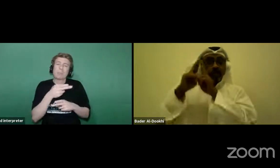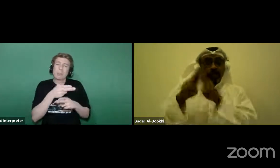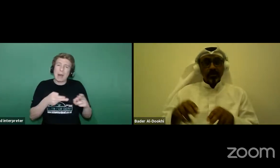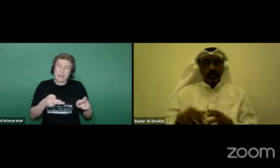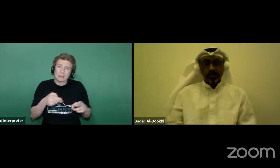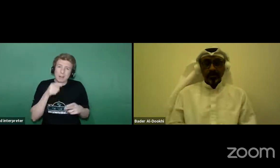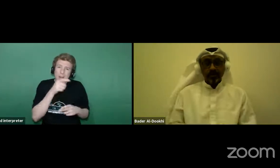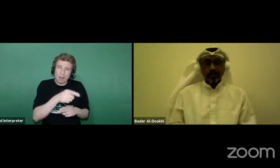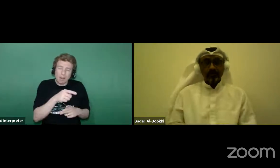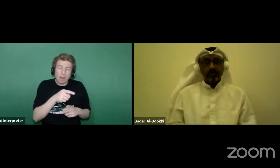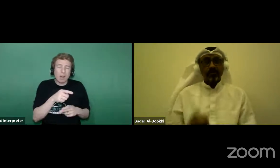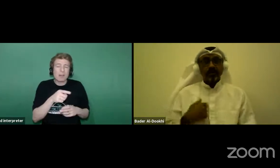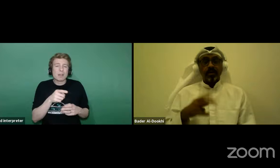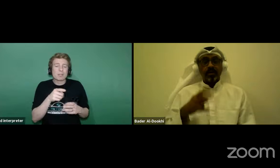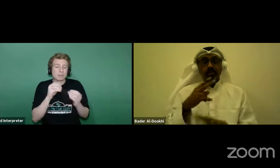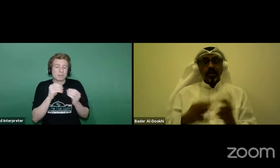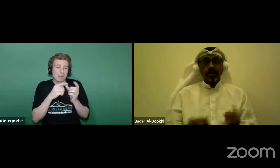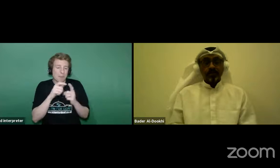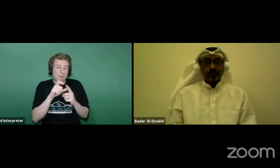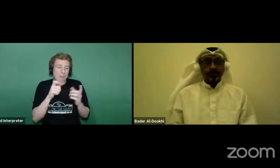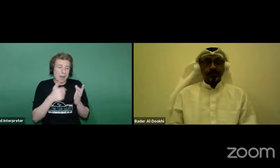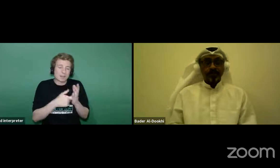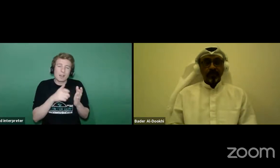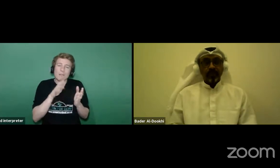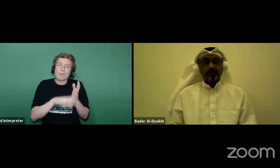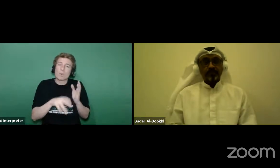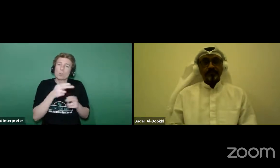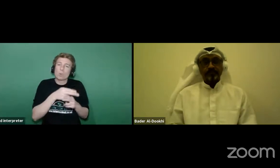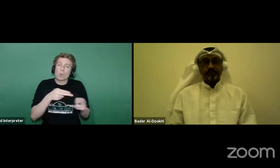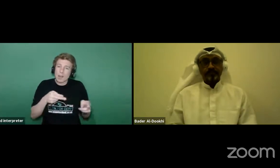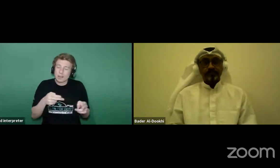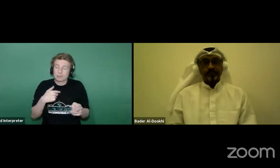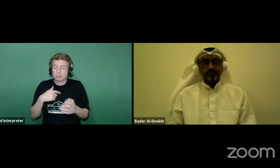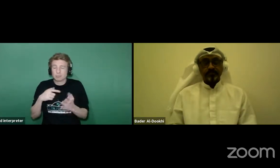from Kuwait, our brother Tom and